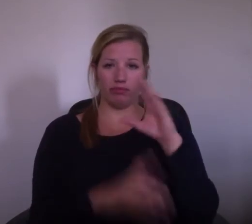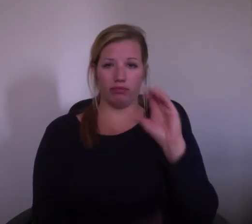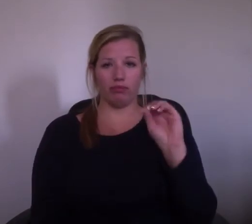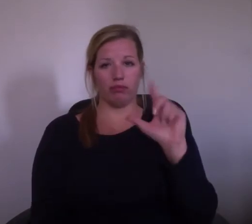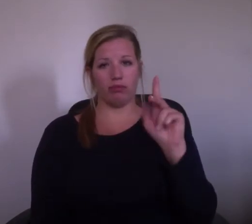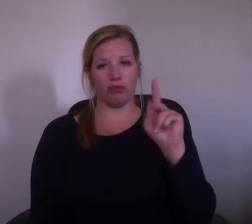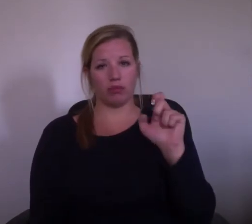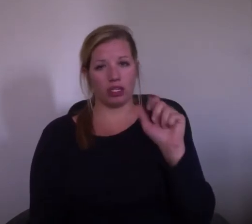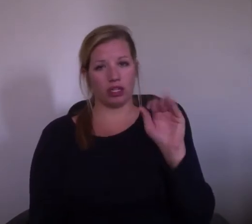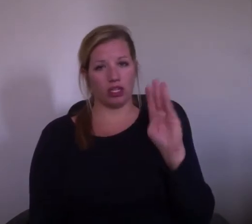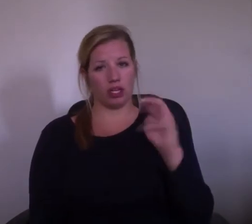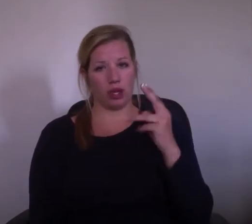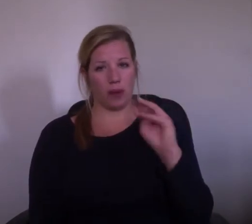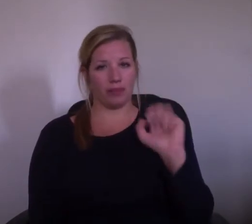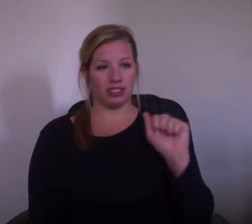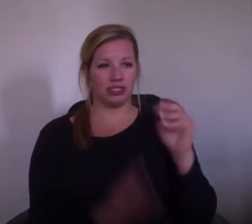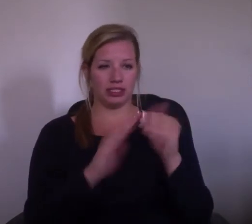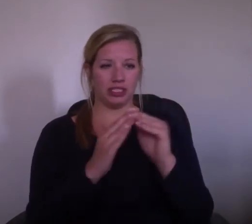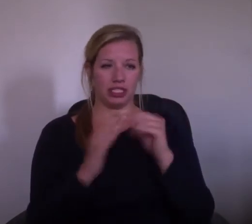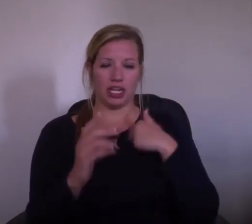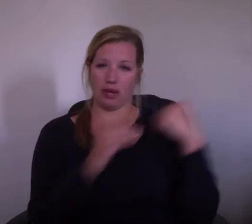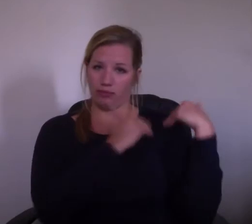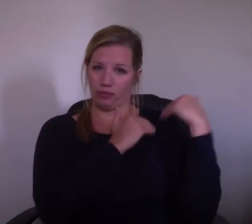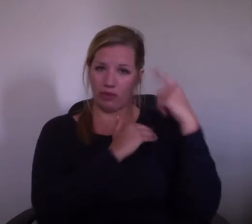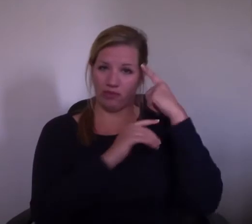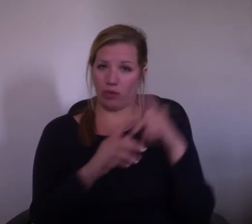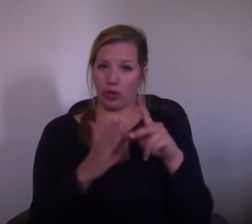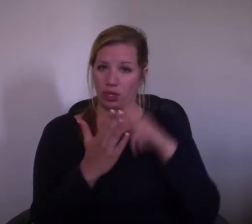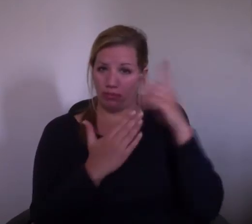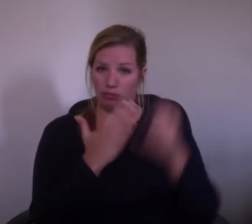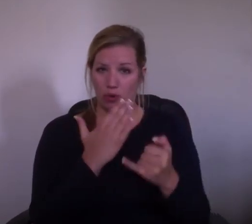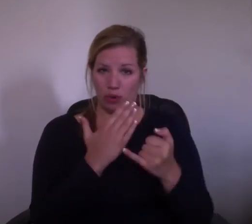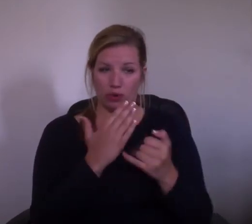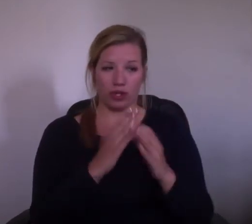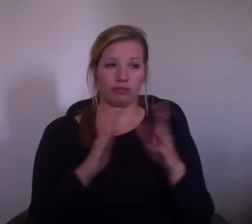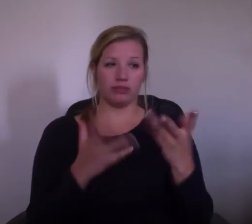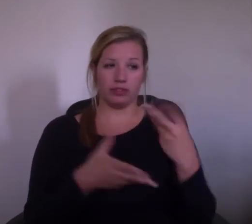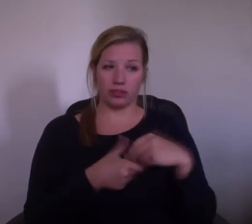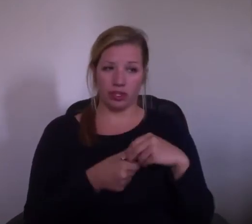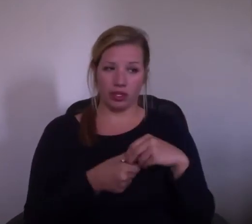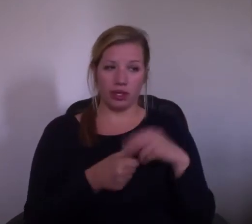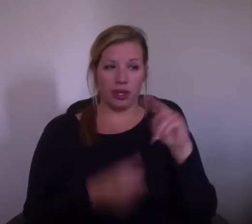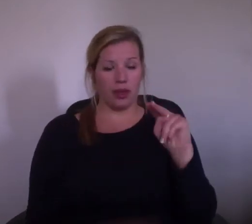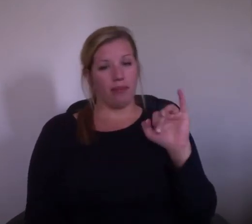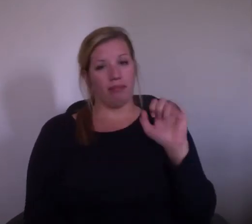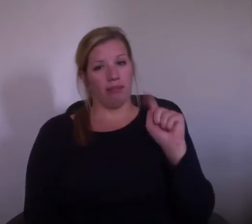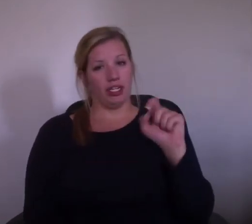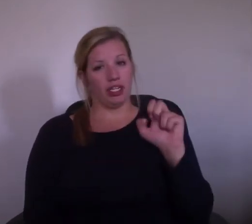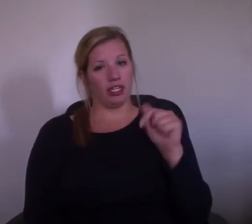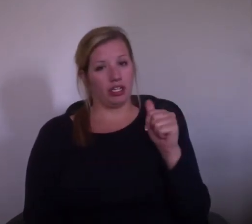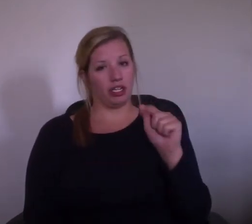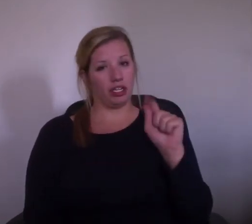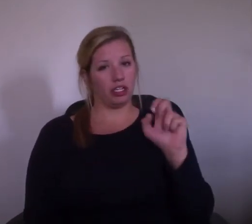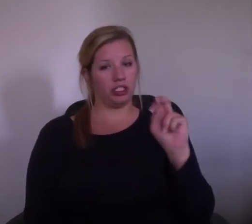city's comprehensive emergency management program, which includes mitigation, preparedness, response, and